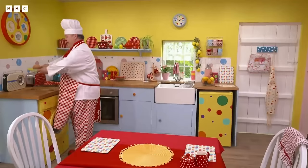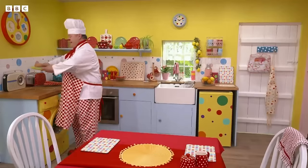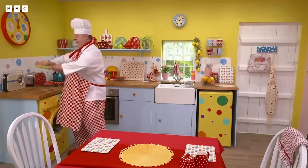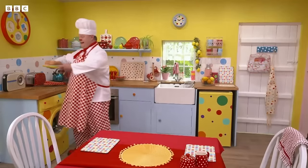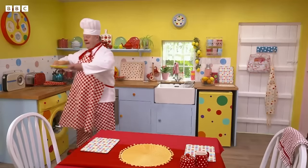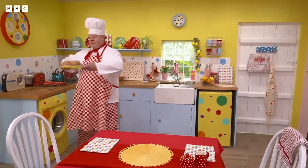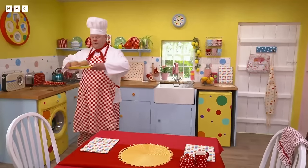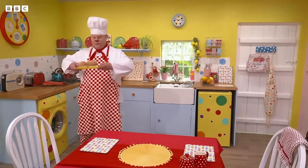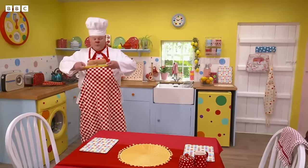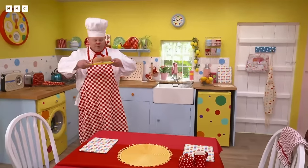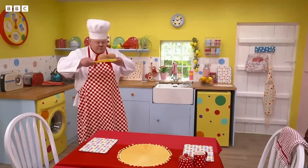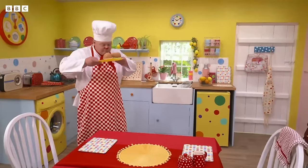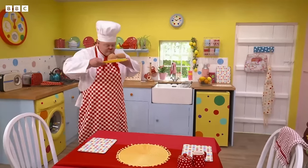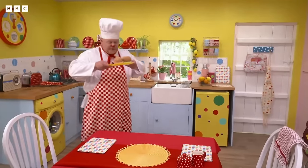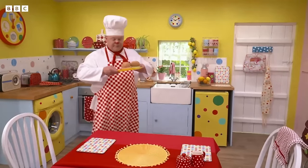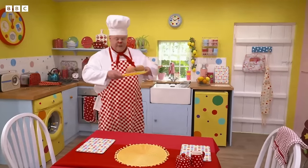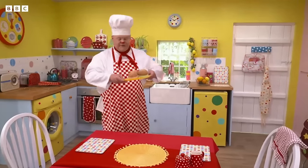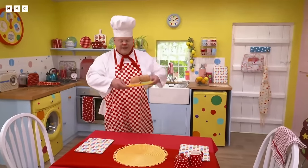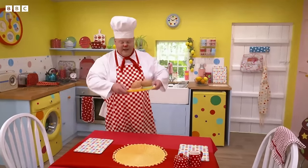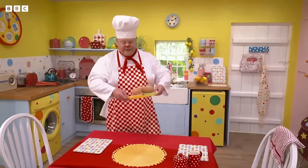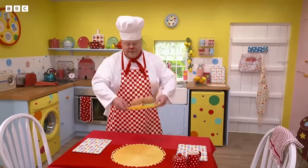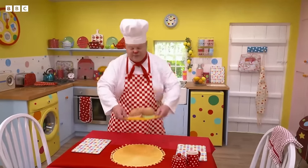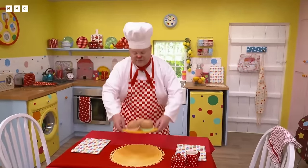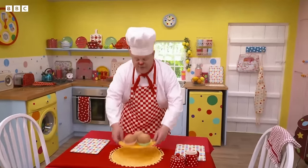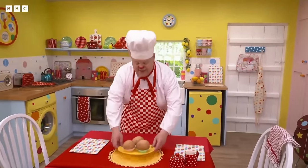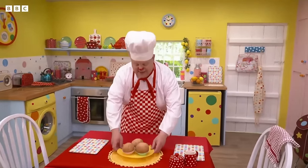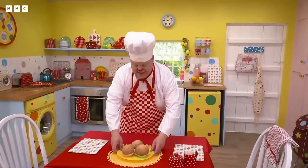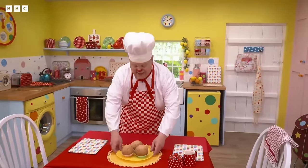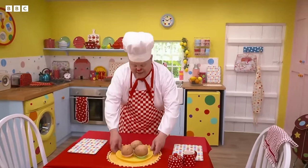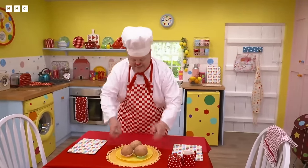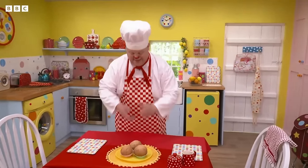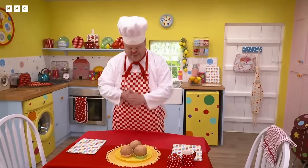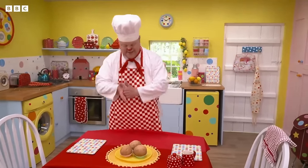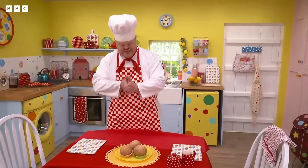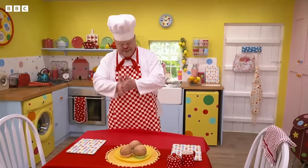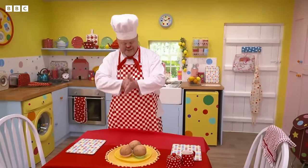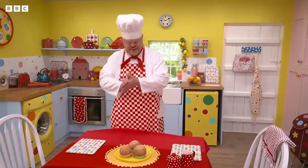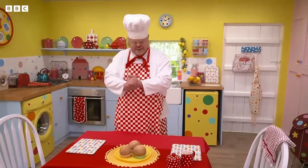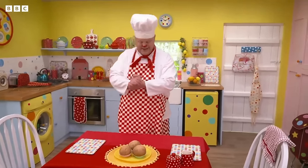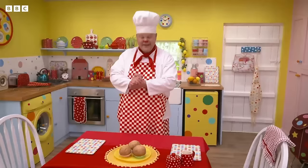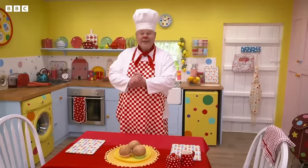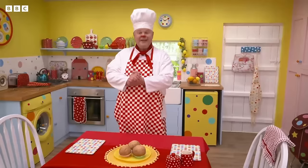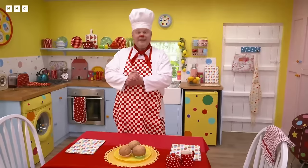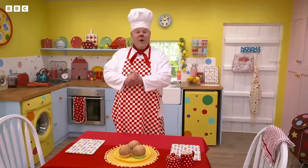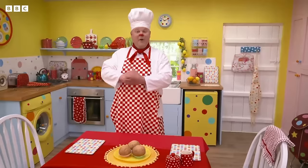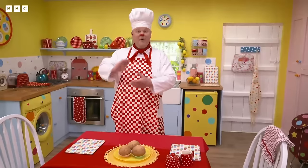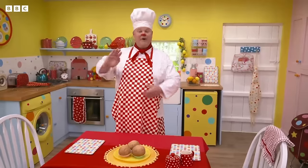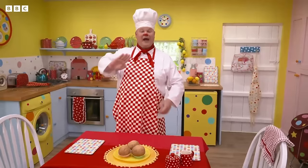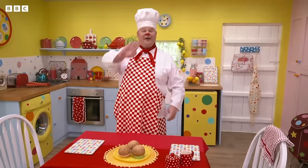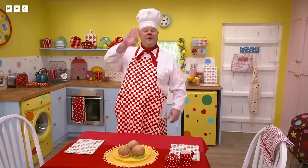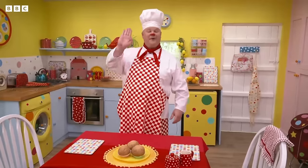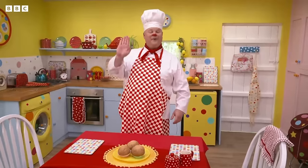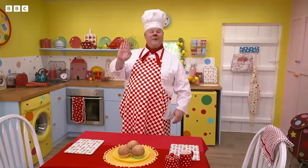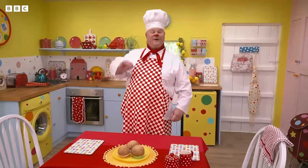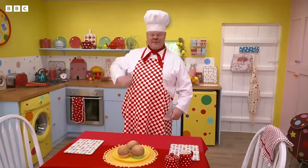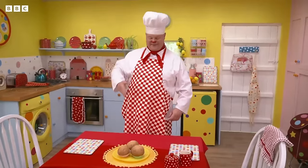There we are. Oh, they smell delicious. Hello, Baker Tumble. Oh, hello. What are